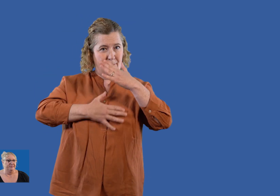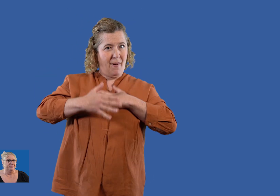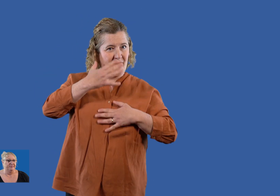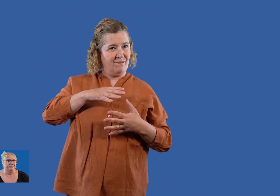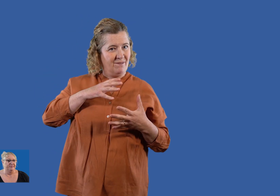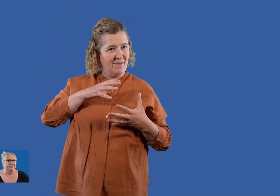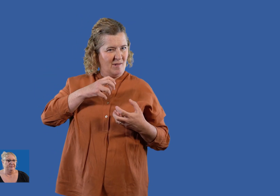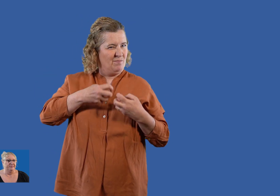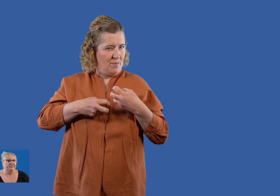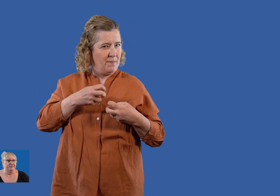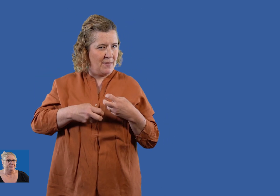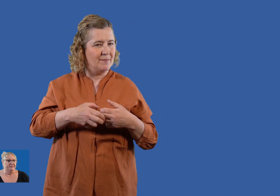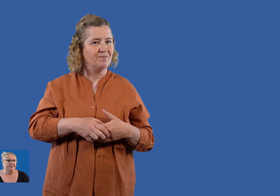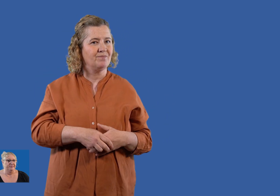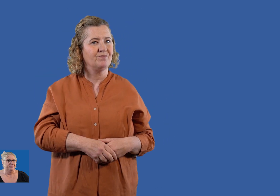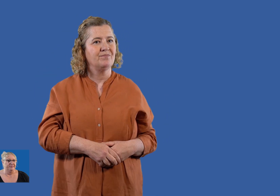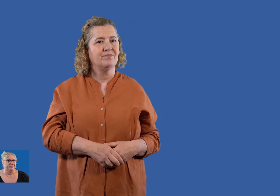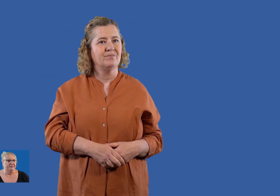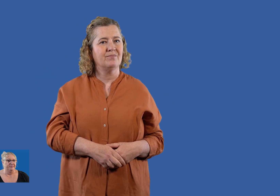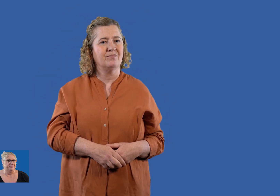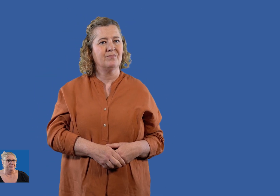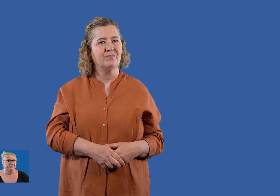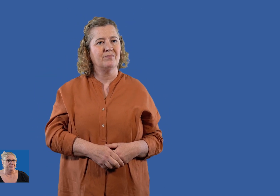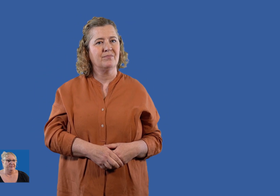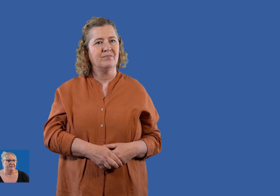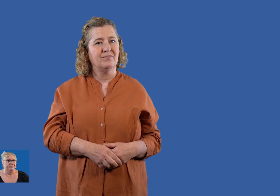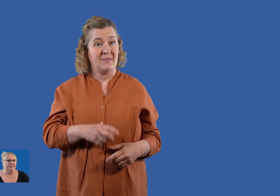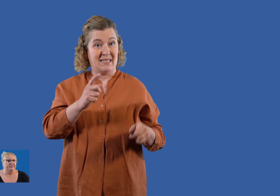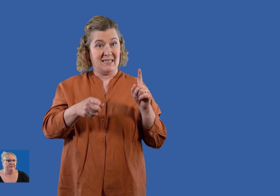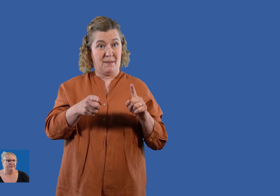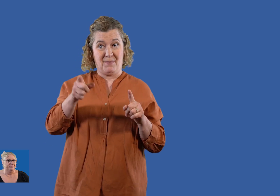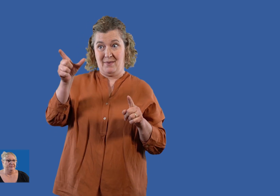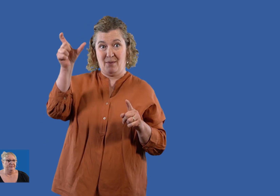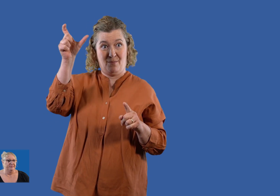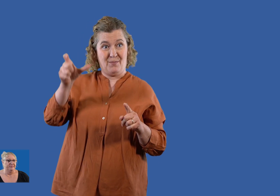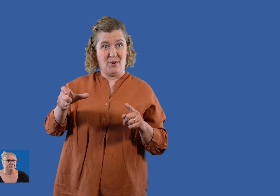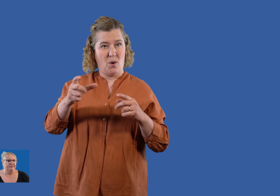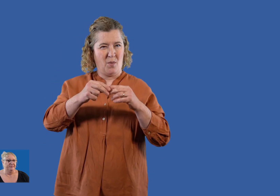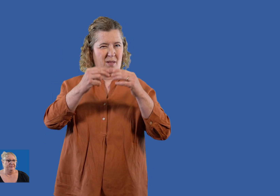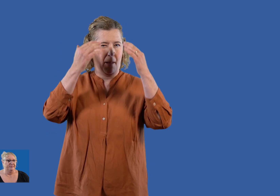behaviour sometimes isn't recognised as an illness by the person experiencing these symptoms.